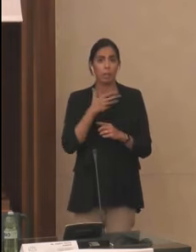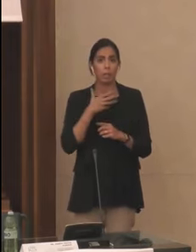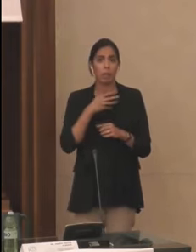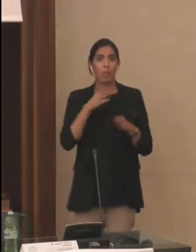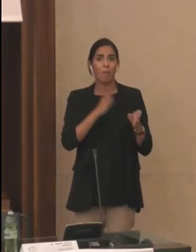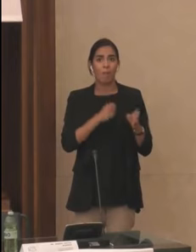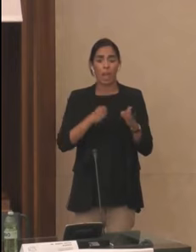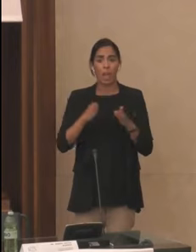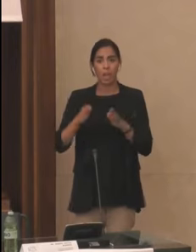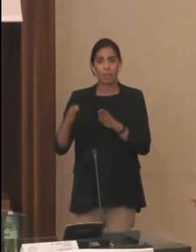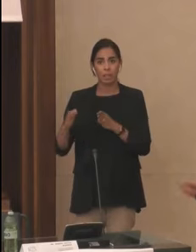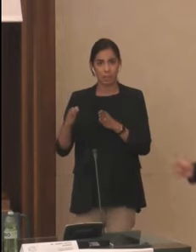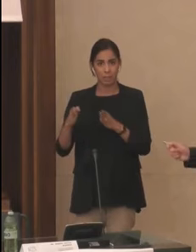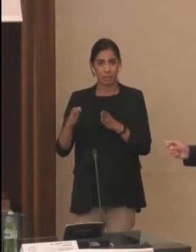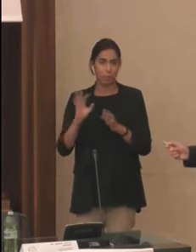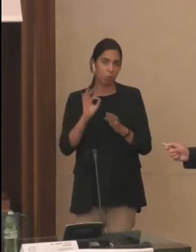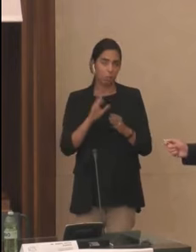the inflammatory phase.